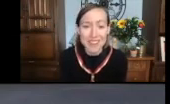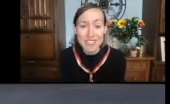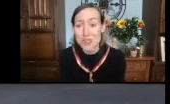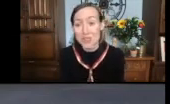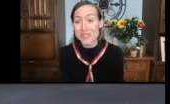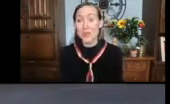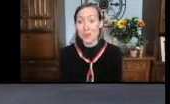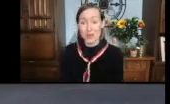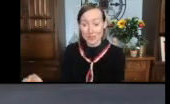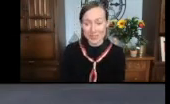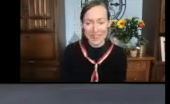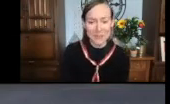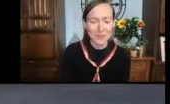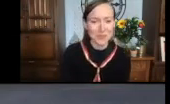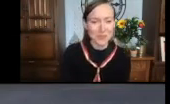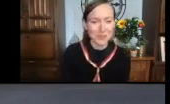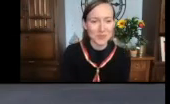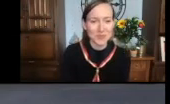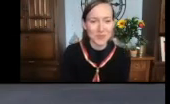it'll teach you this cool song. Okay.